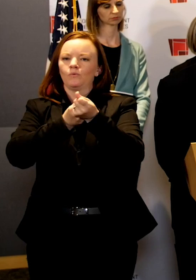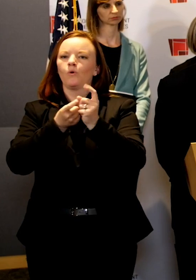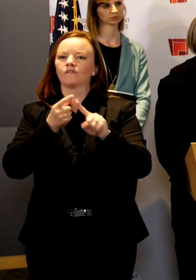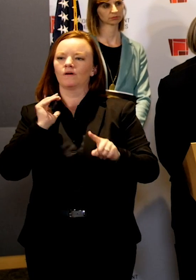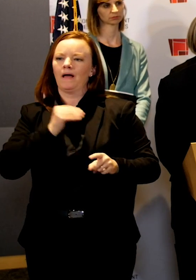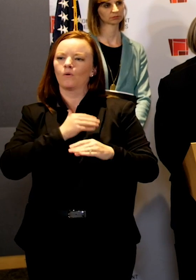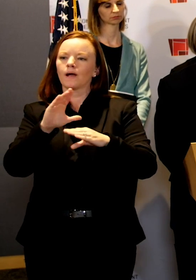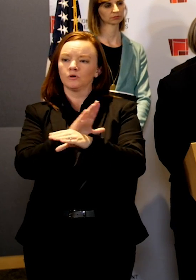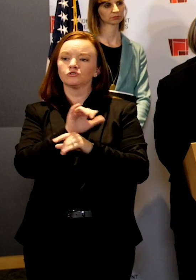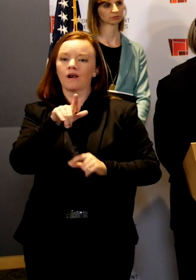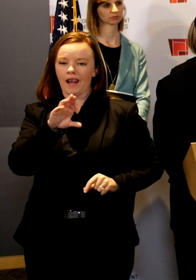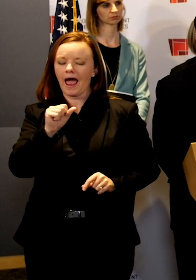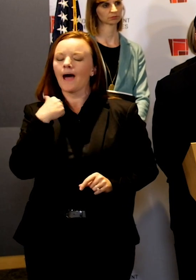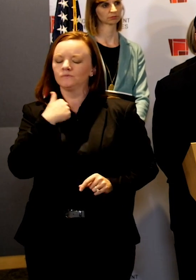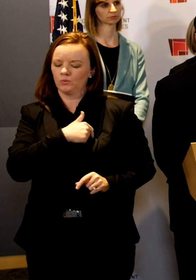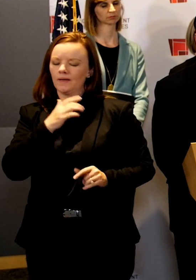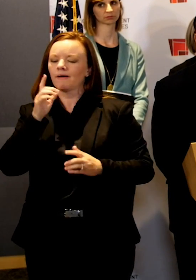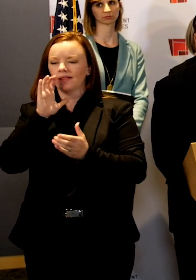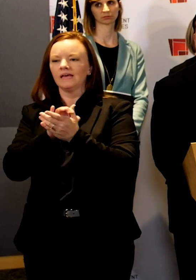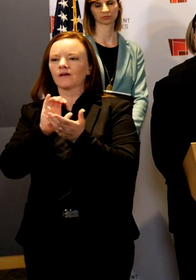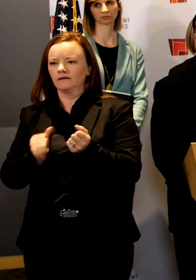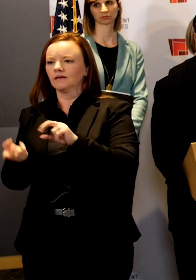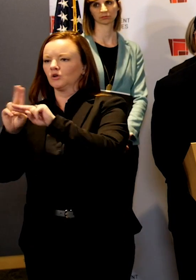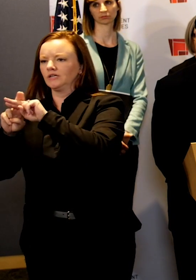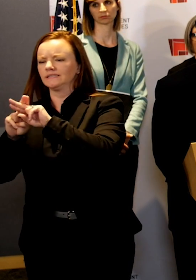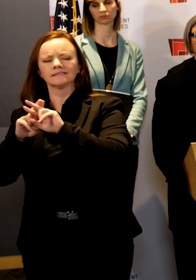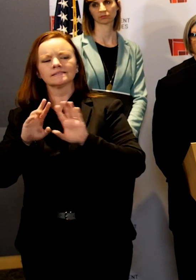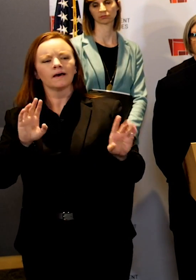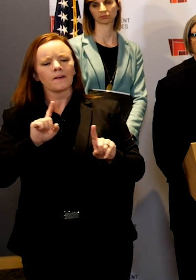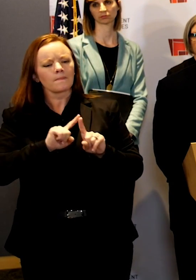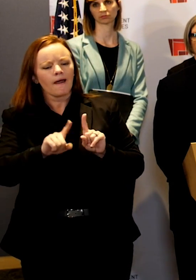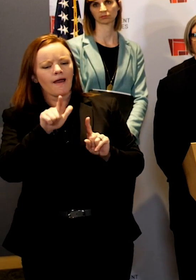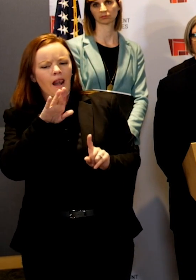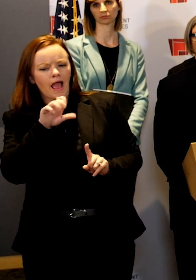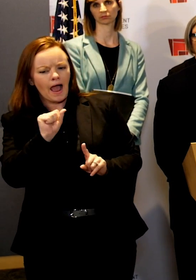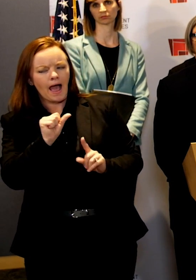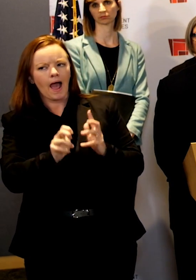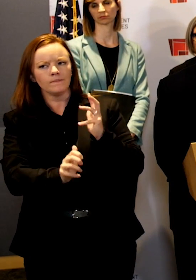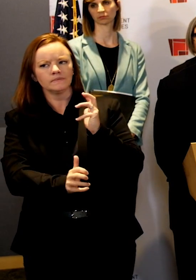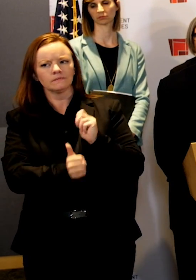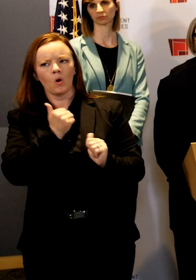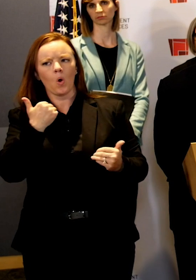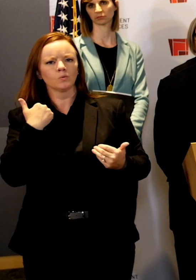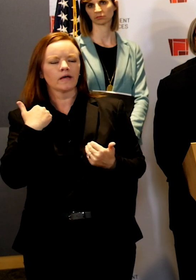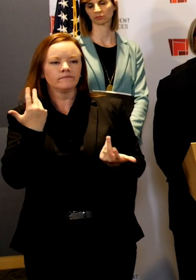laboratories, we believe that that will be able to pick that up. But the laboratories, most of them, it has like